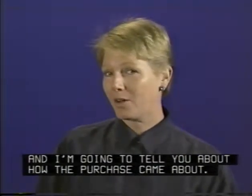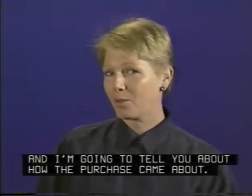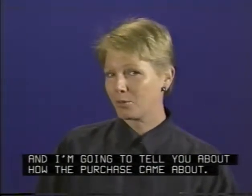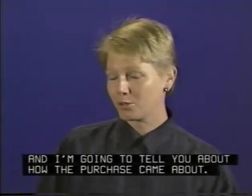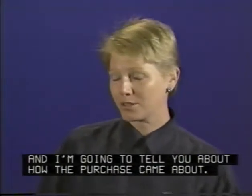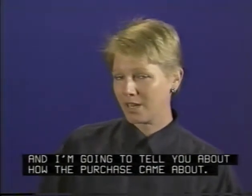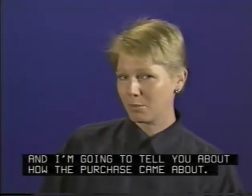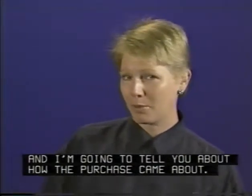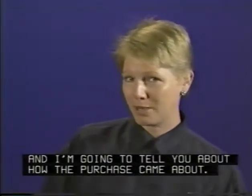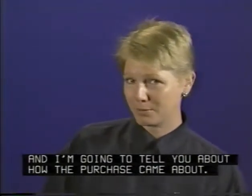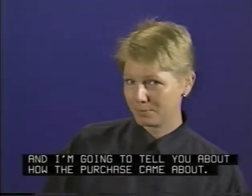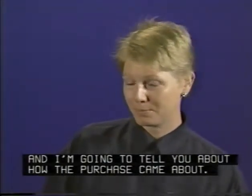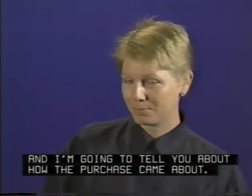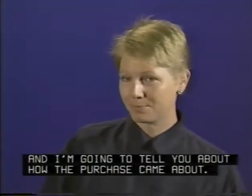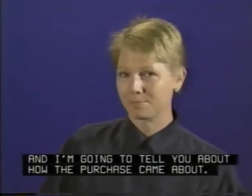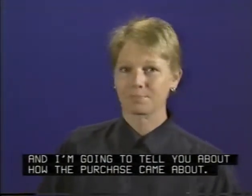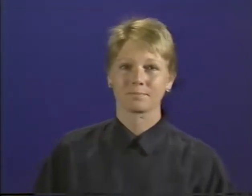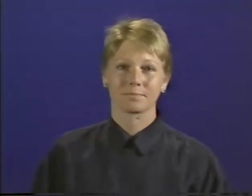the purchase came about.